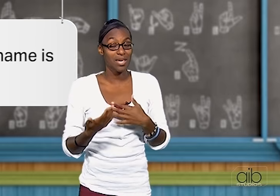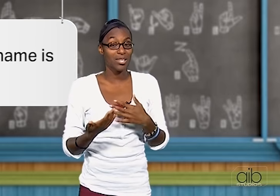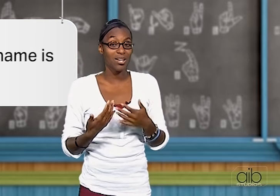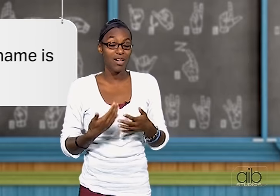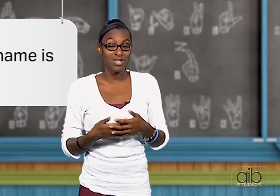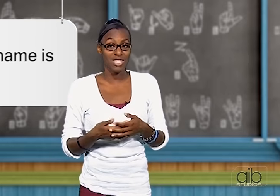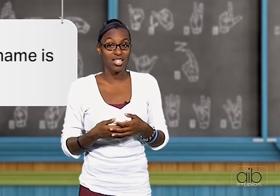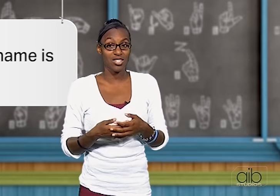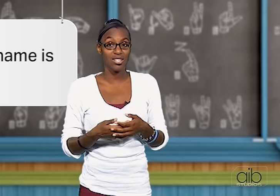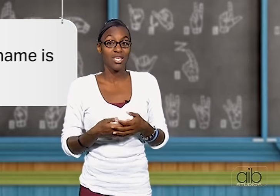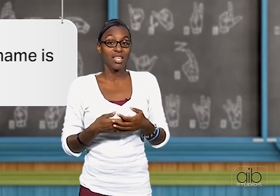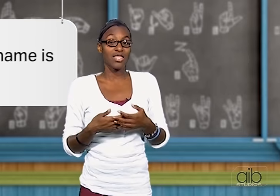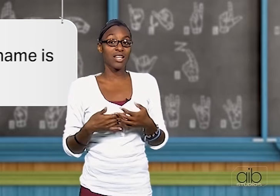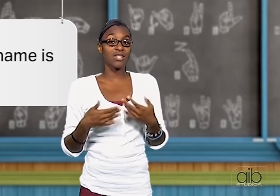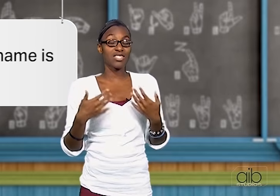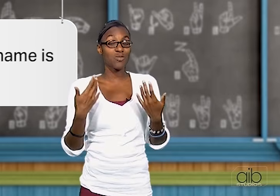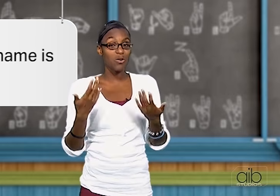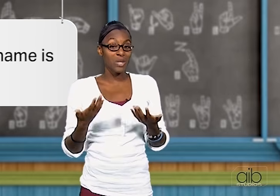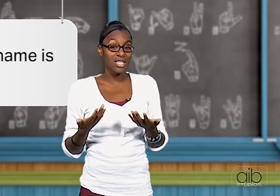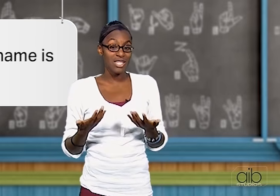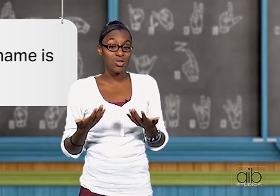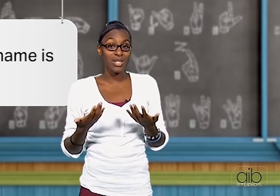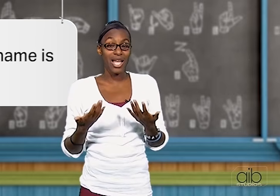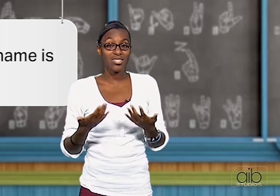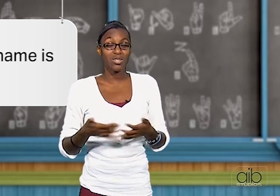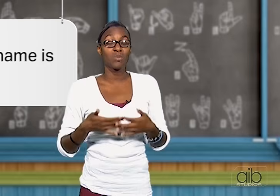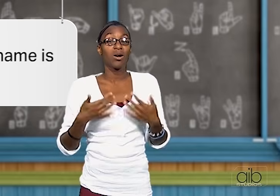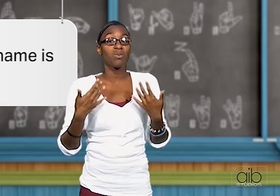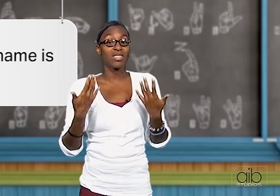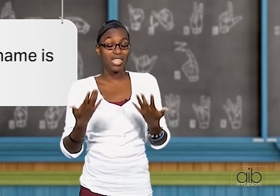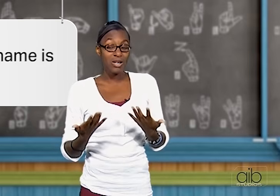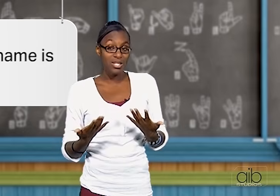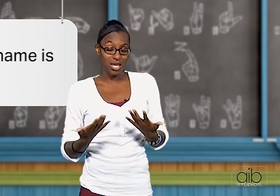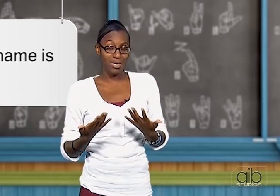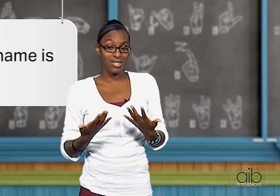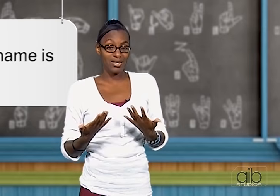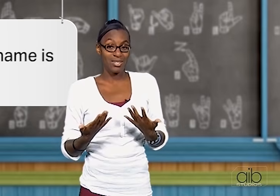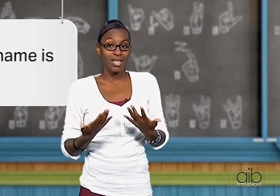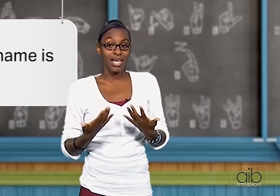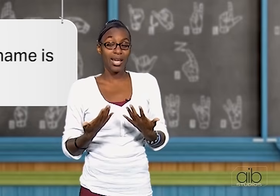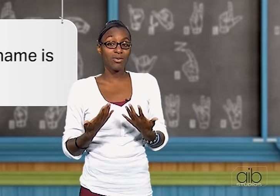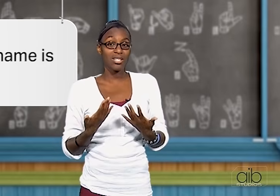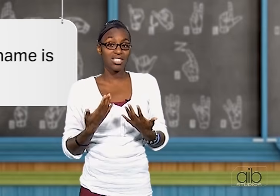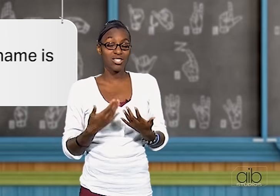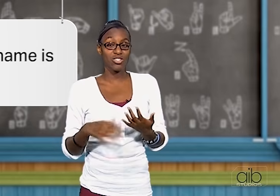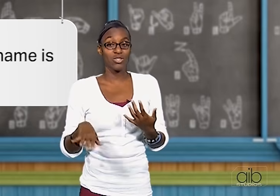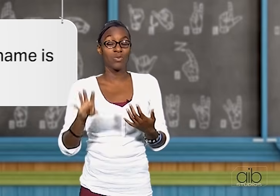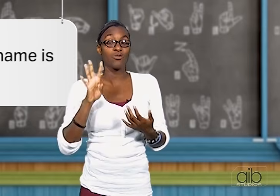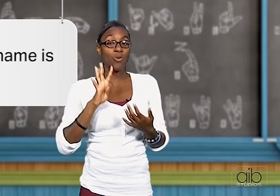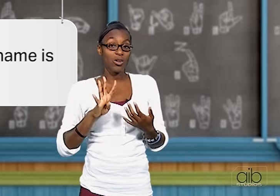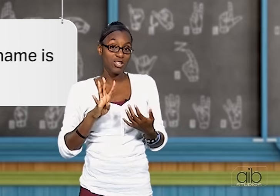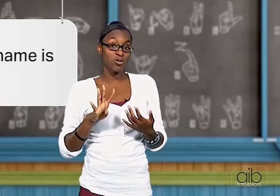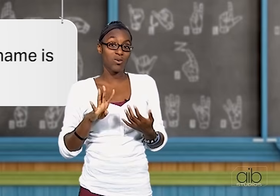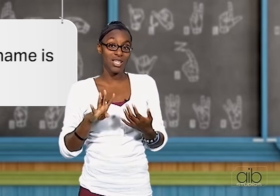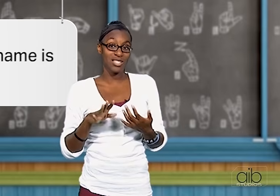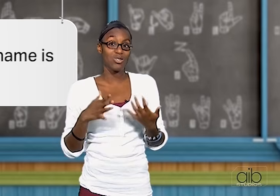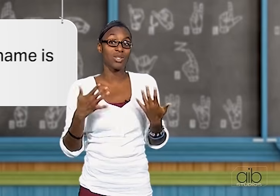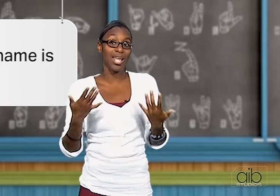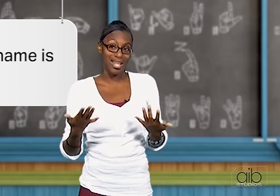make a conversation, there is different ways that you can ask them what their name is. And I'm going to teach you 4 different ways that you can ask